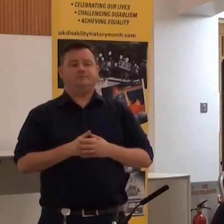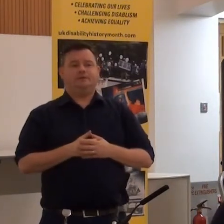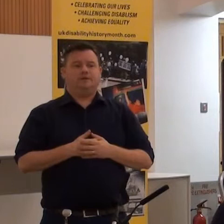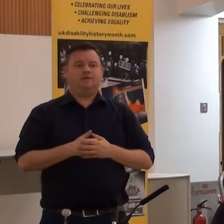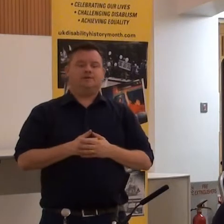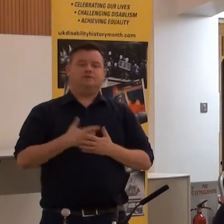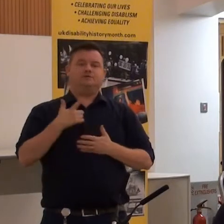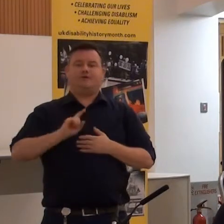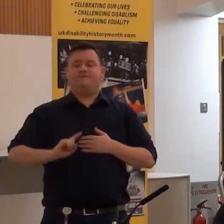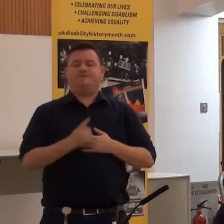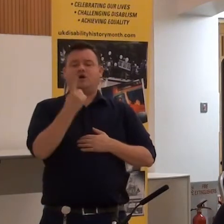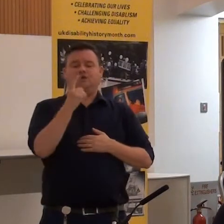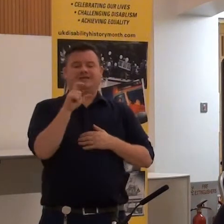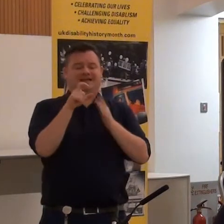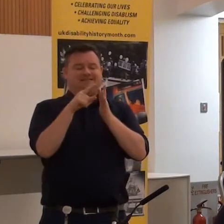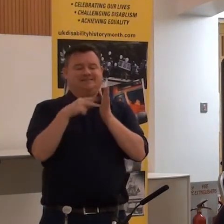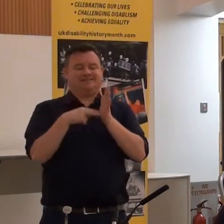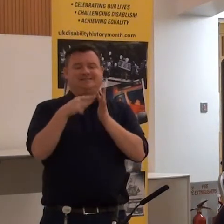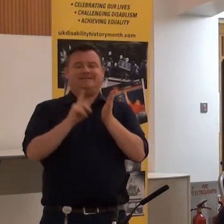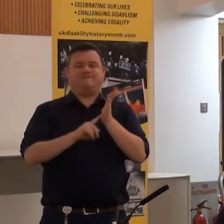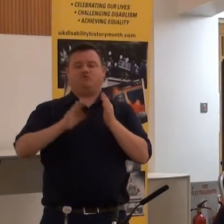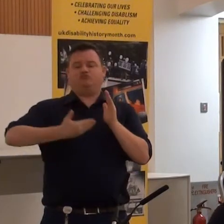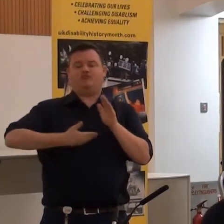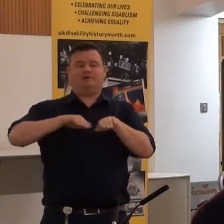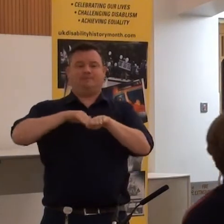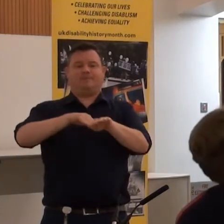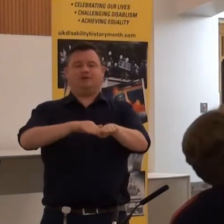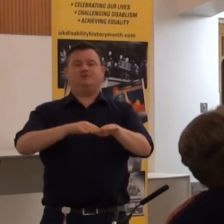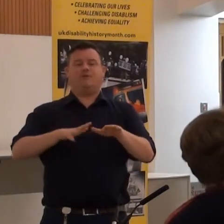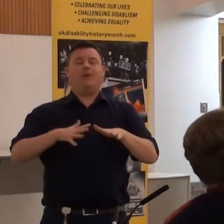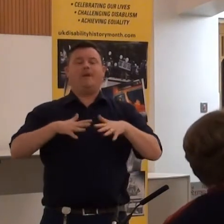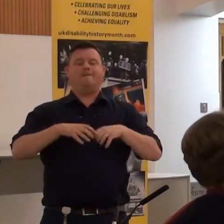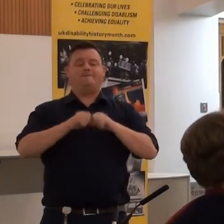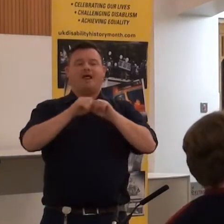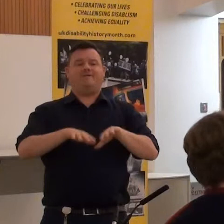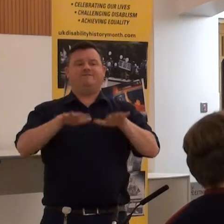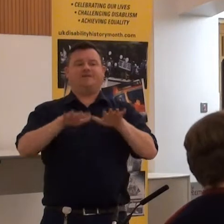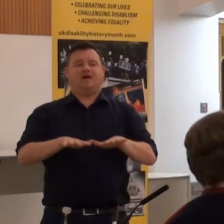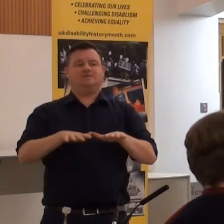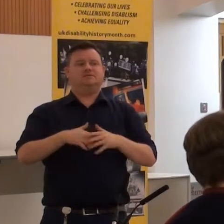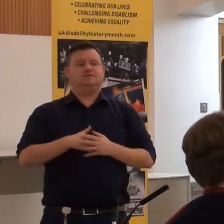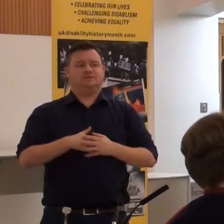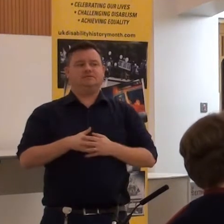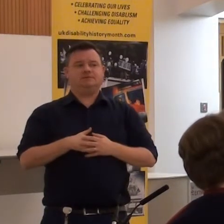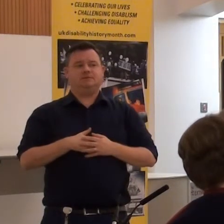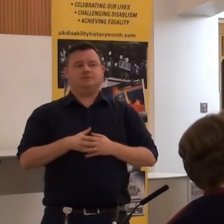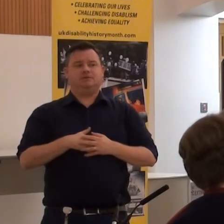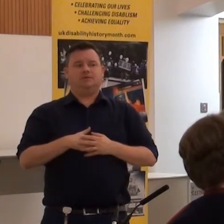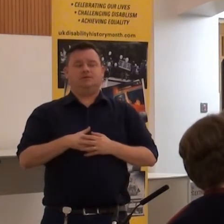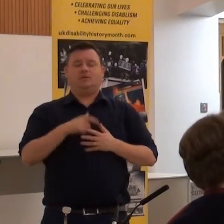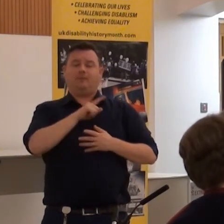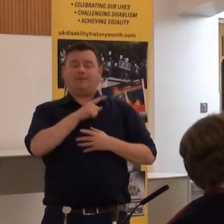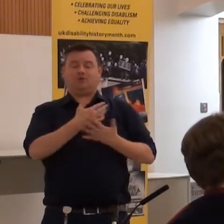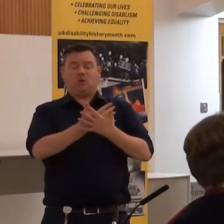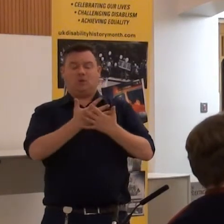certainly the first civil rights march through Belfast, you know, certainly because the nationalist population was facing massive